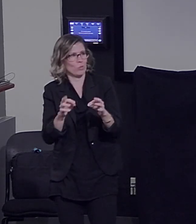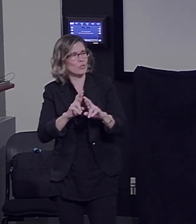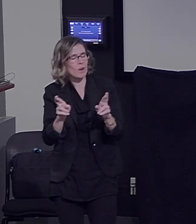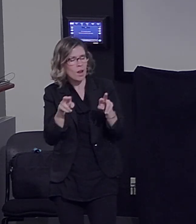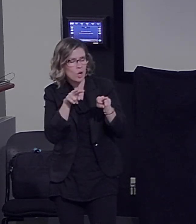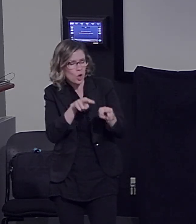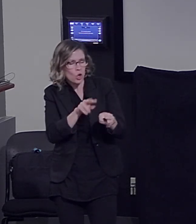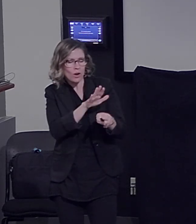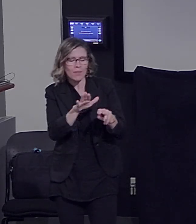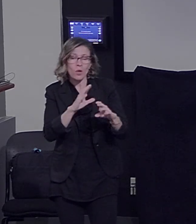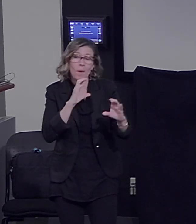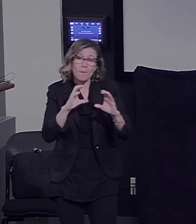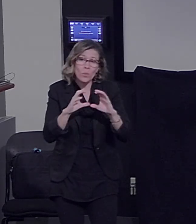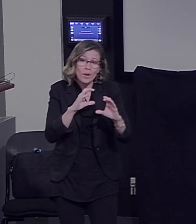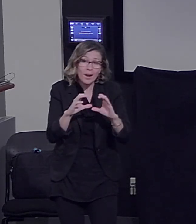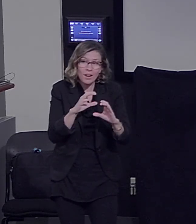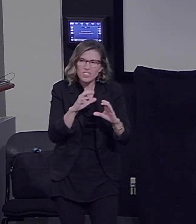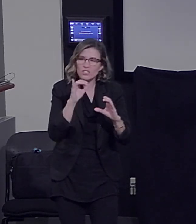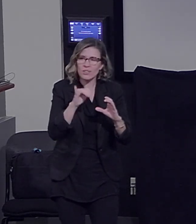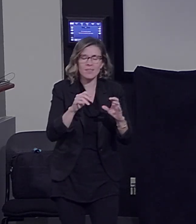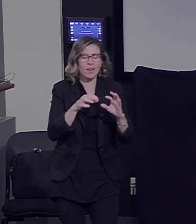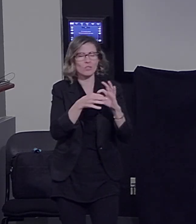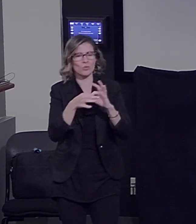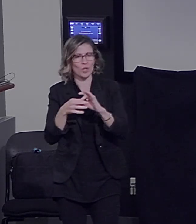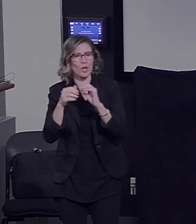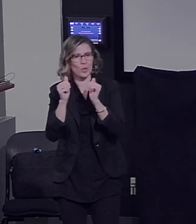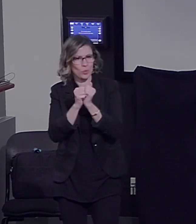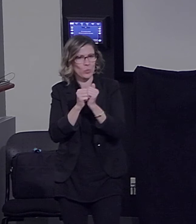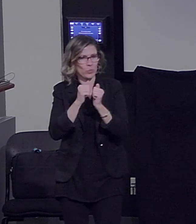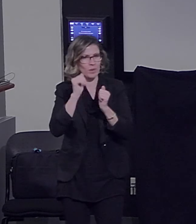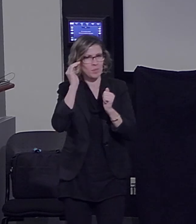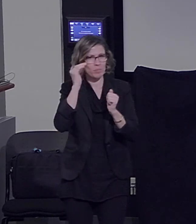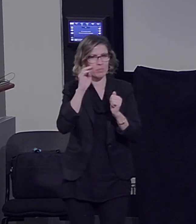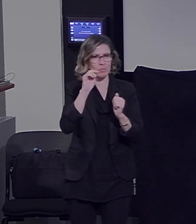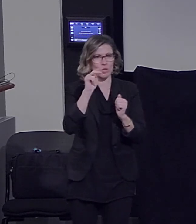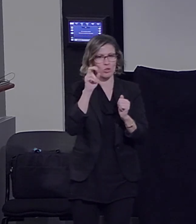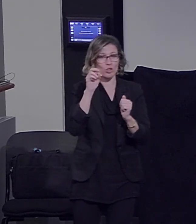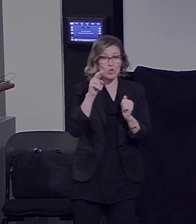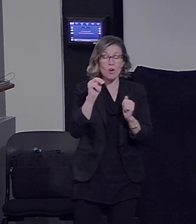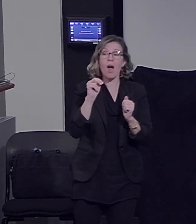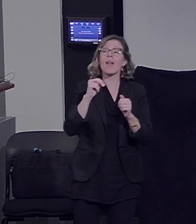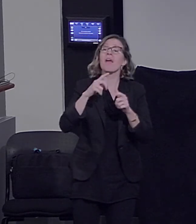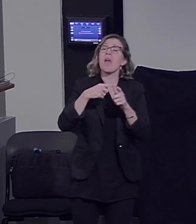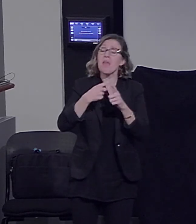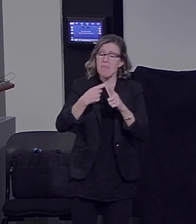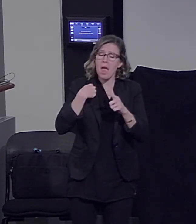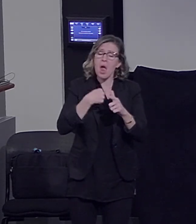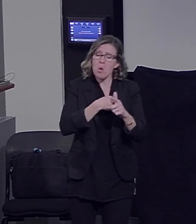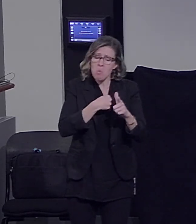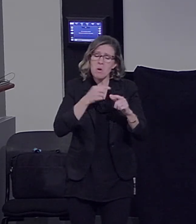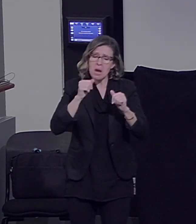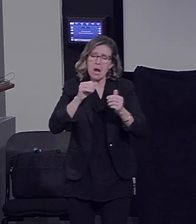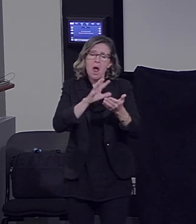And that is related on this inborn mirror neuron. Then I think we have the capacity to learn new